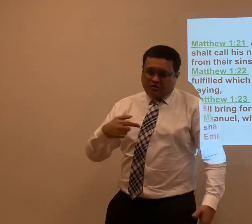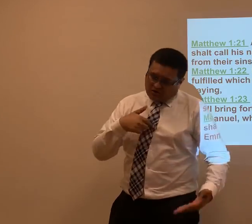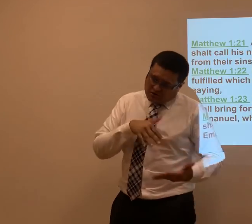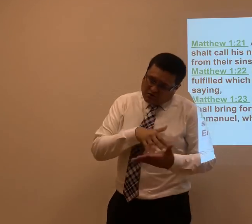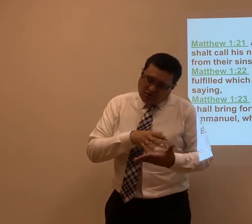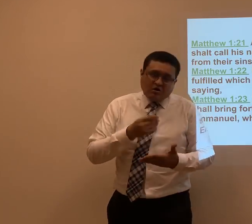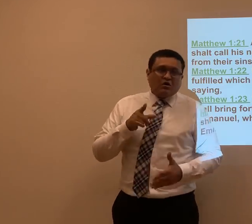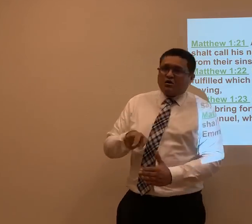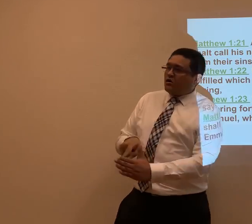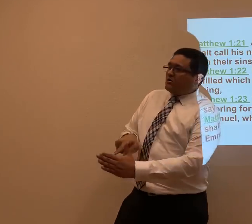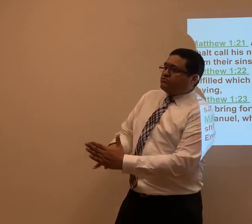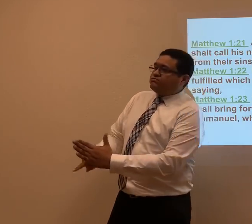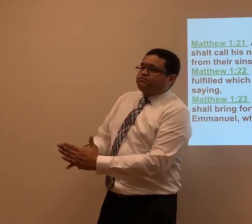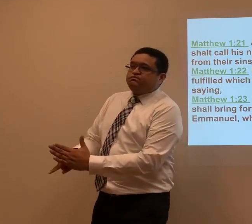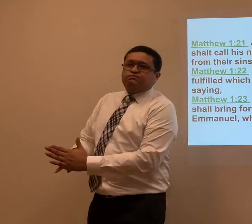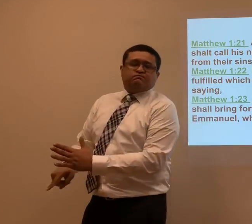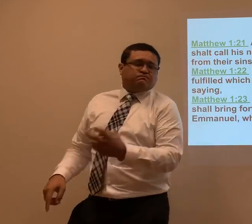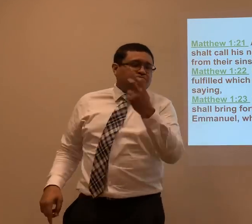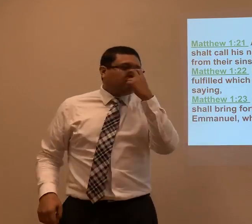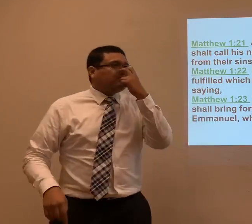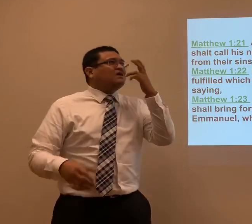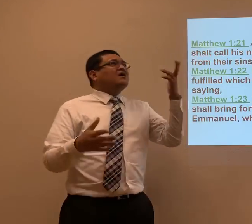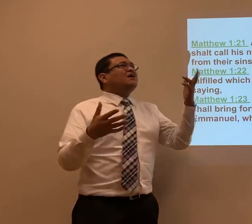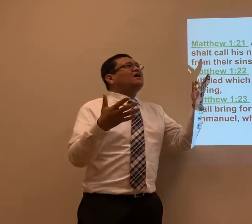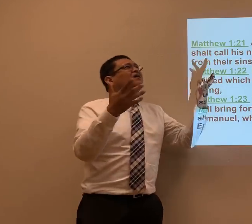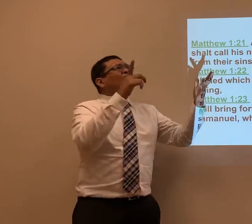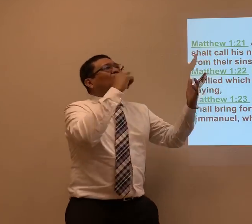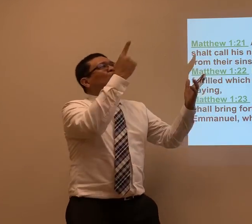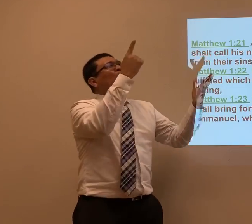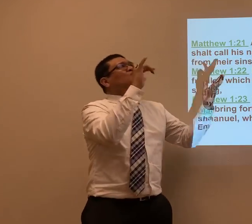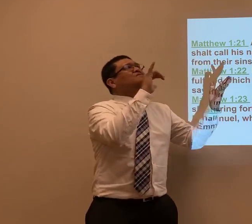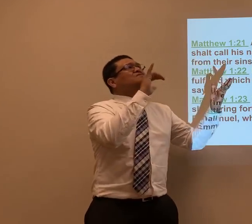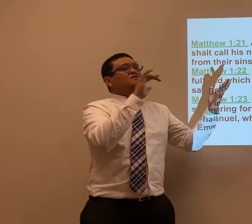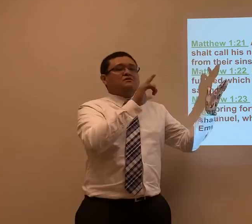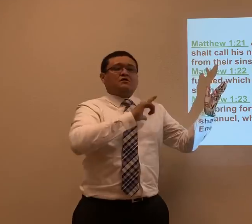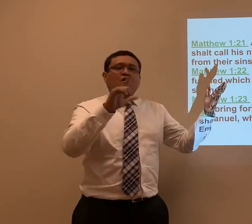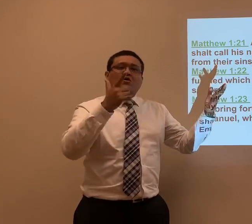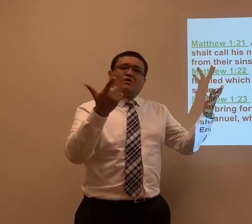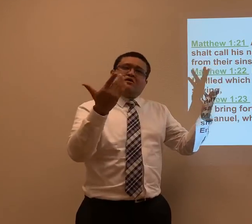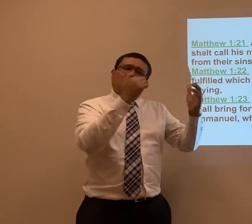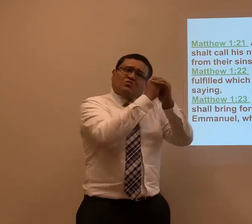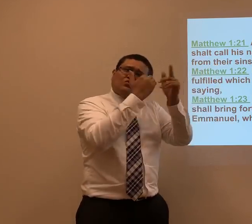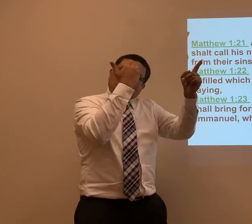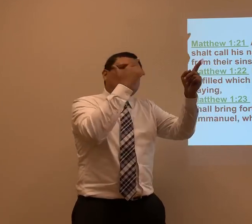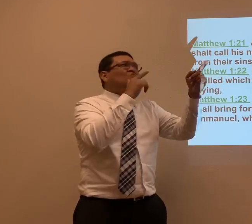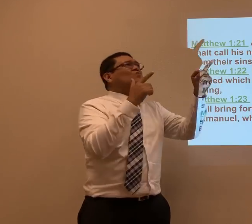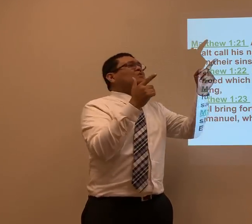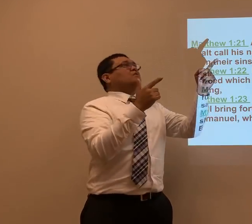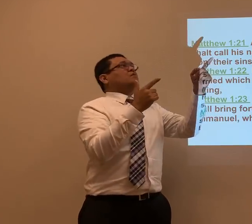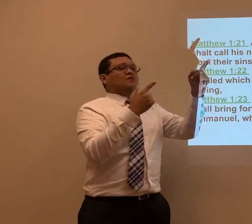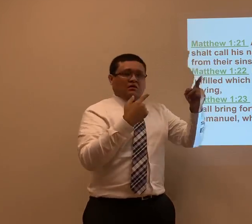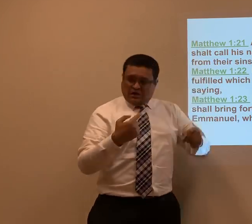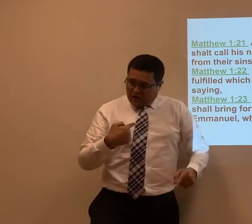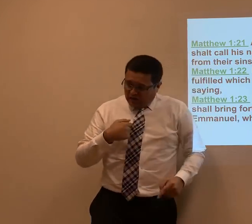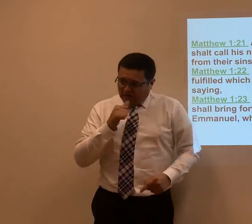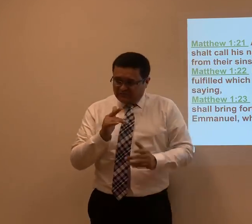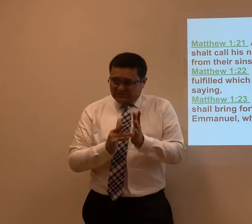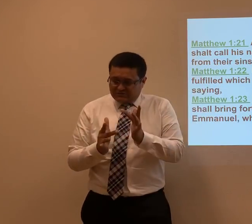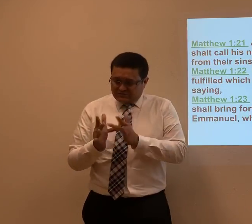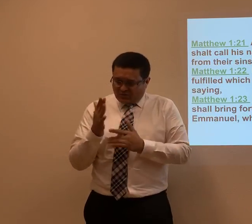that. And he persecuted many Christians because he was blind about it. But God knew who he was,